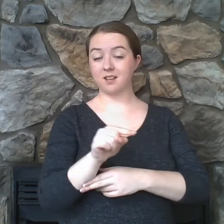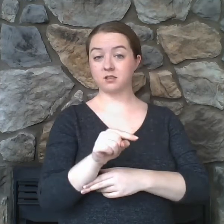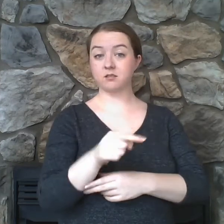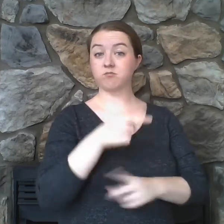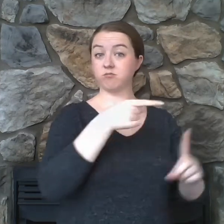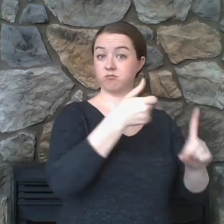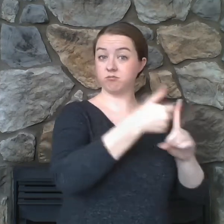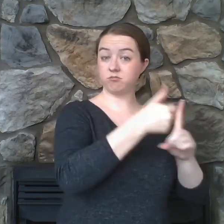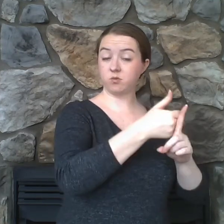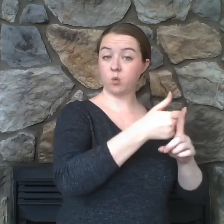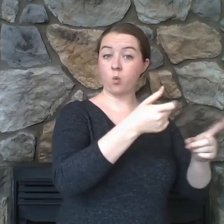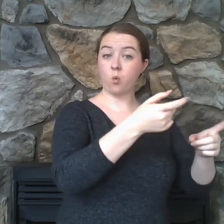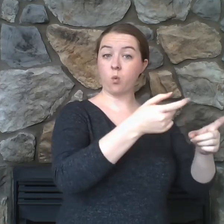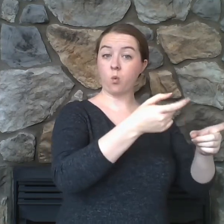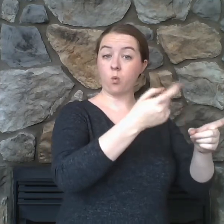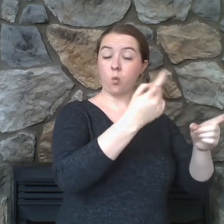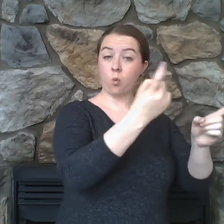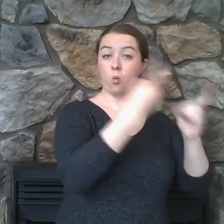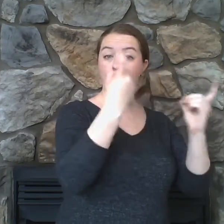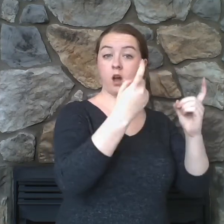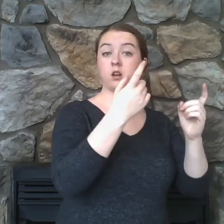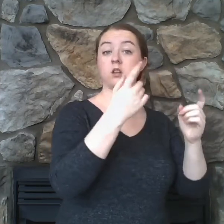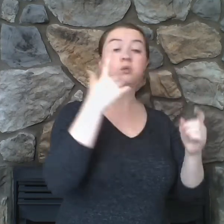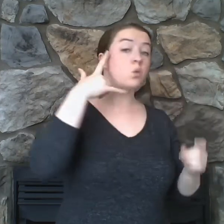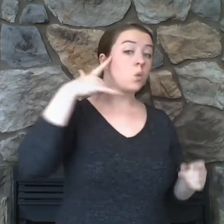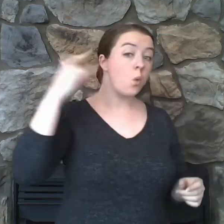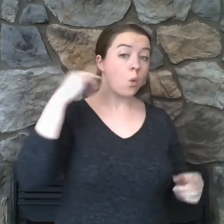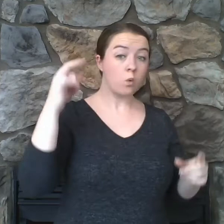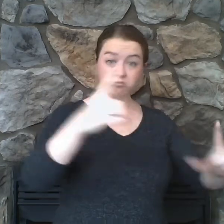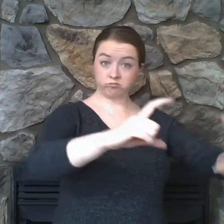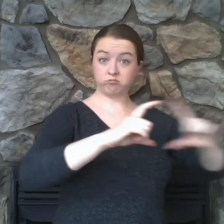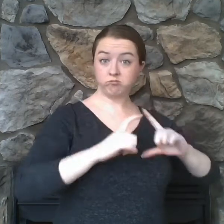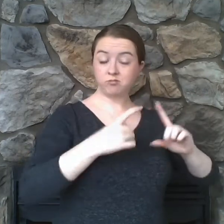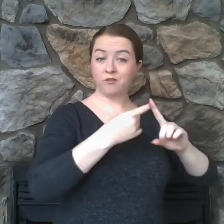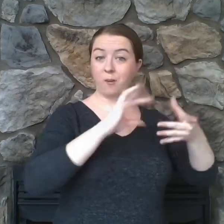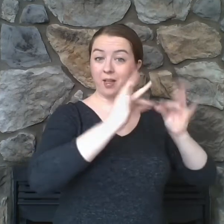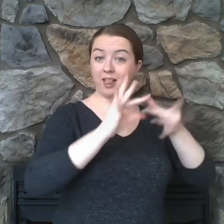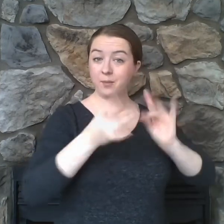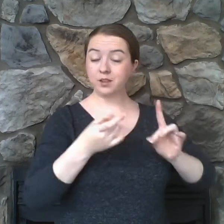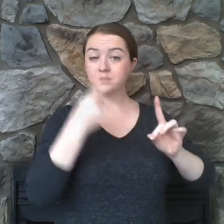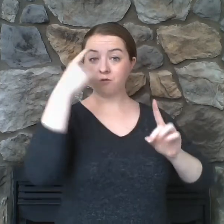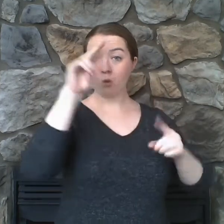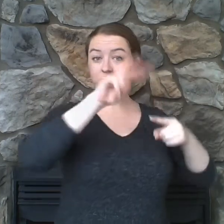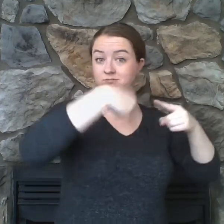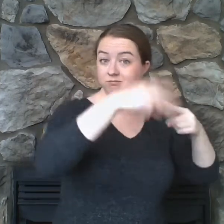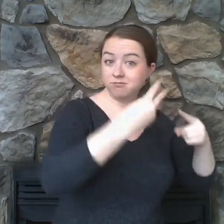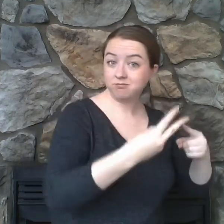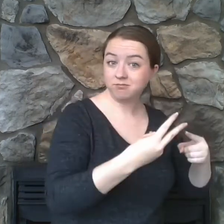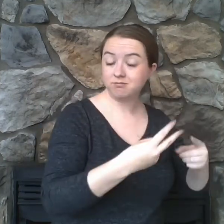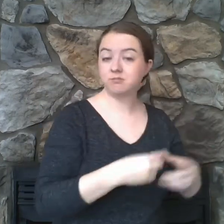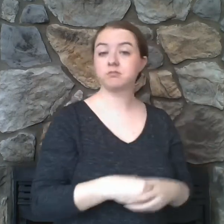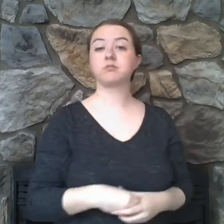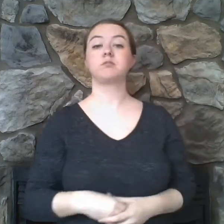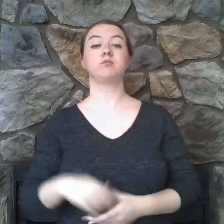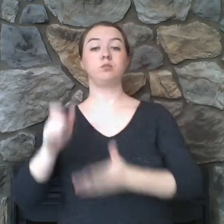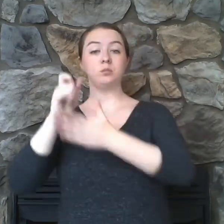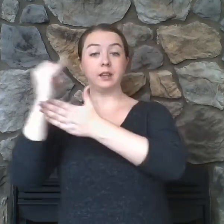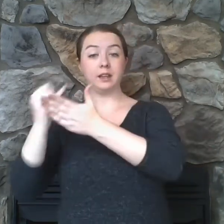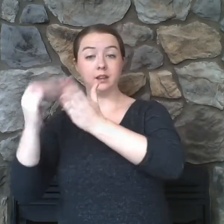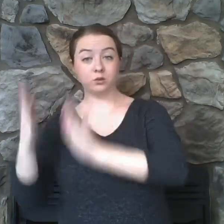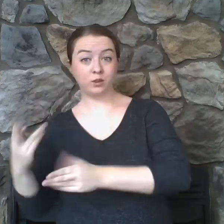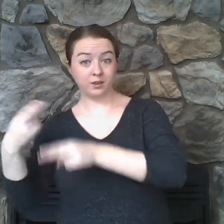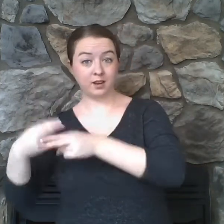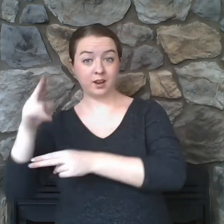medal winning Olympic gymnast. And the pictures were drawn by Nina Mata.